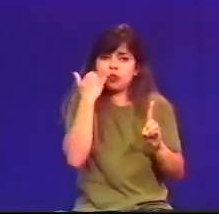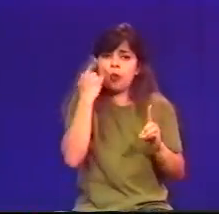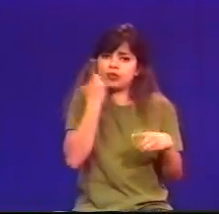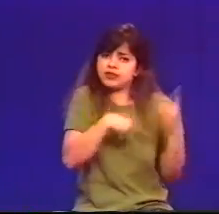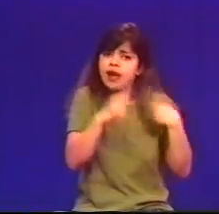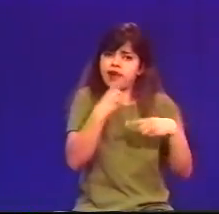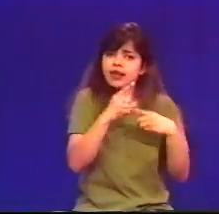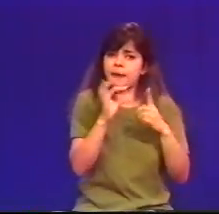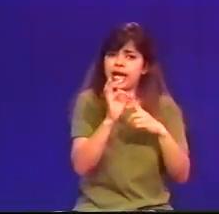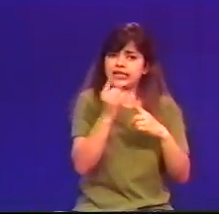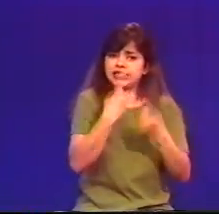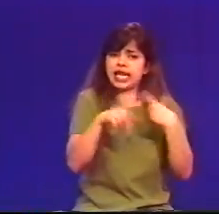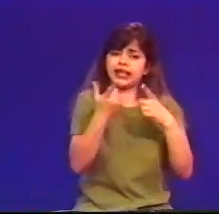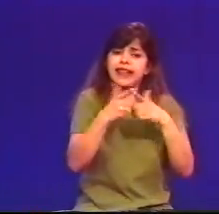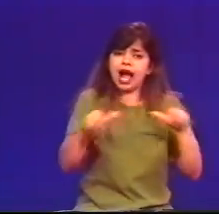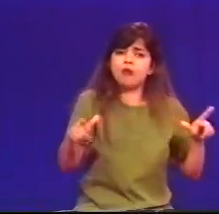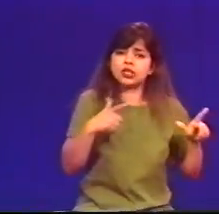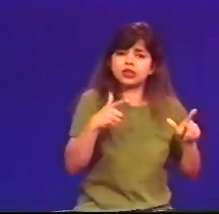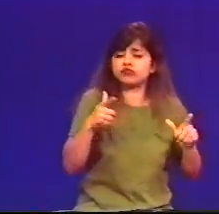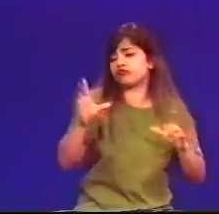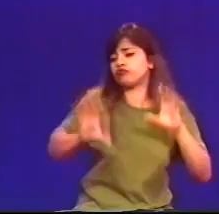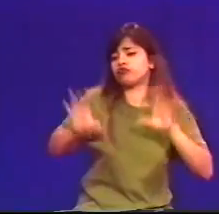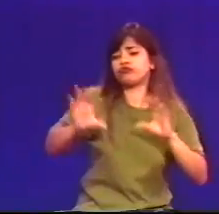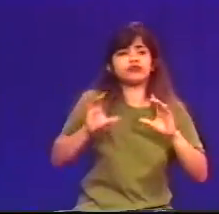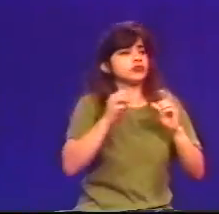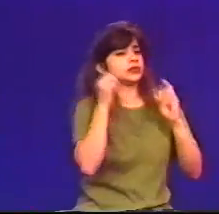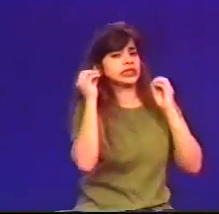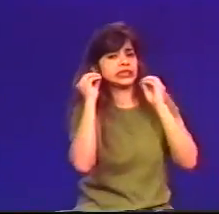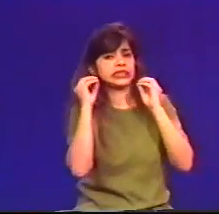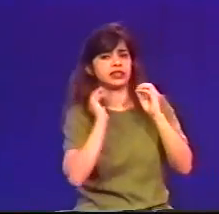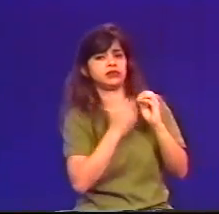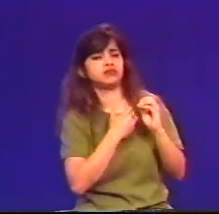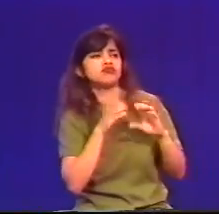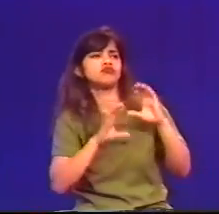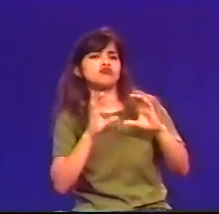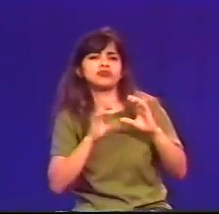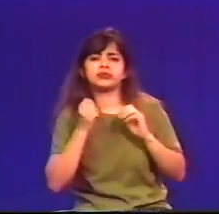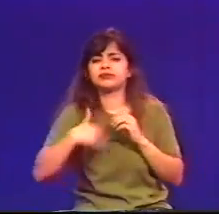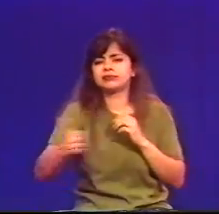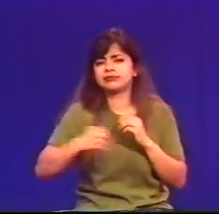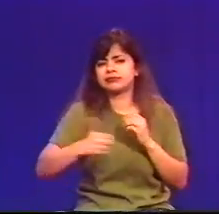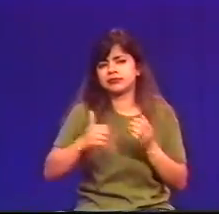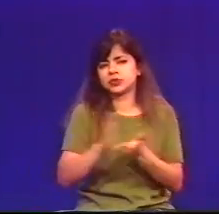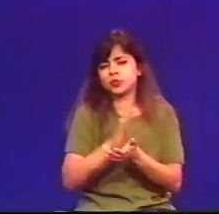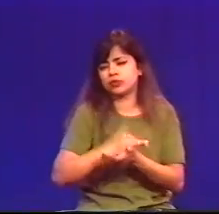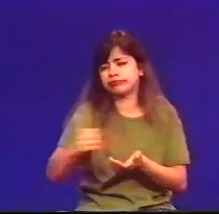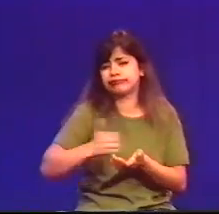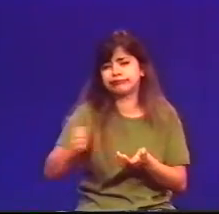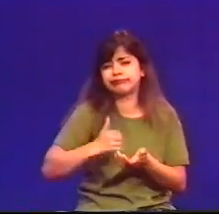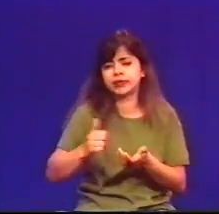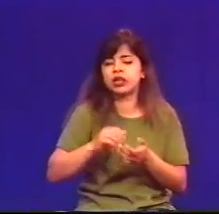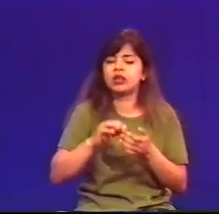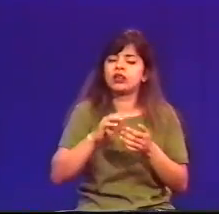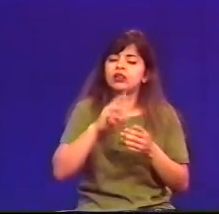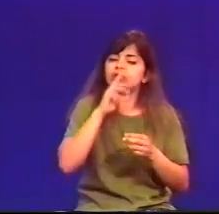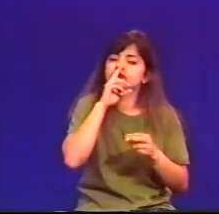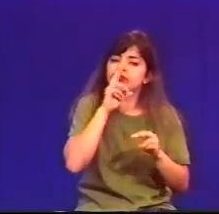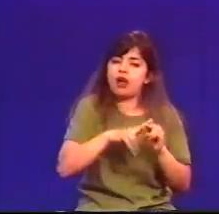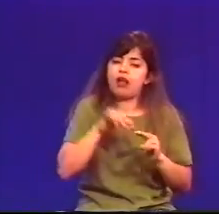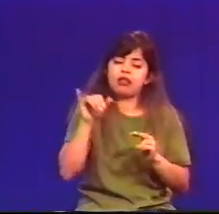I went to a deaf school. I went as a day student, so I commuted back and forth to school every day. Most